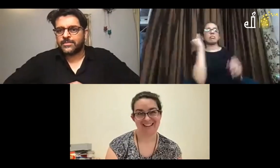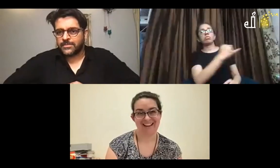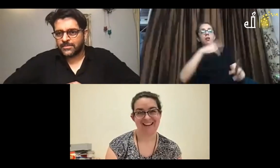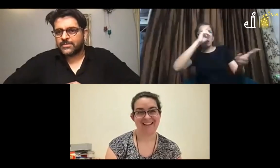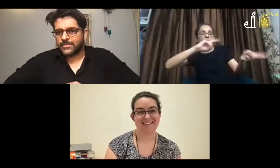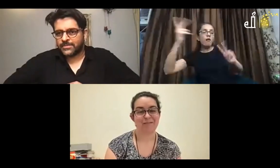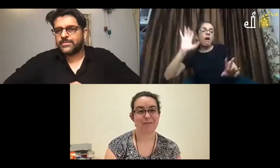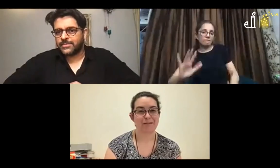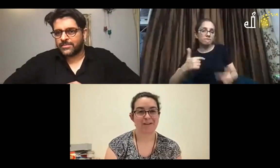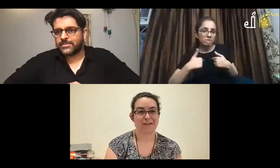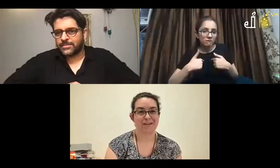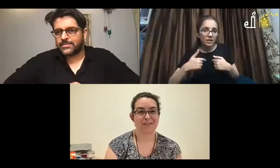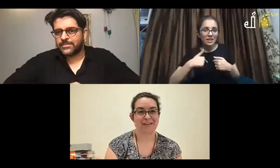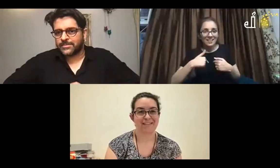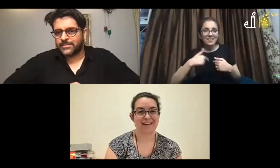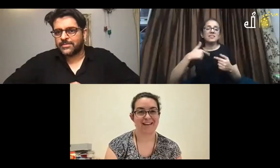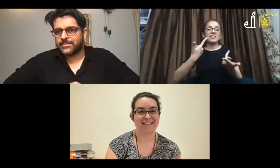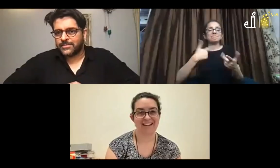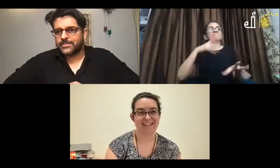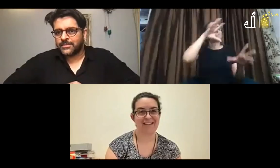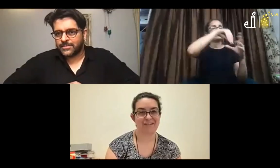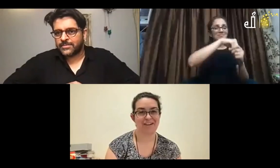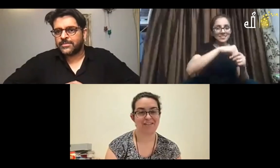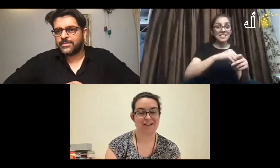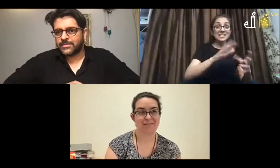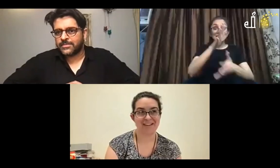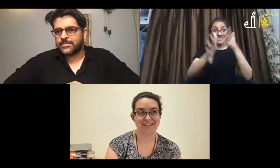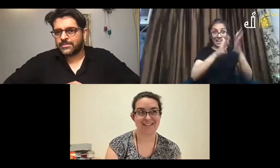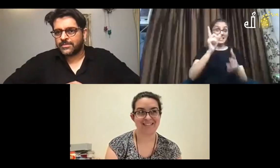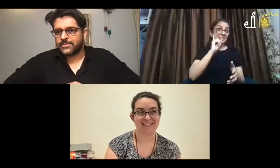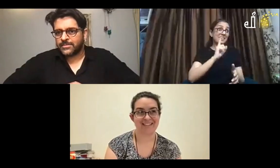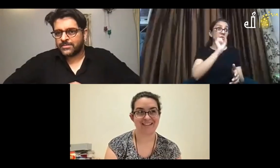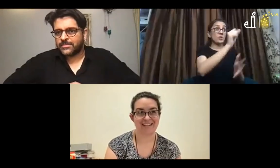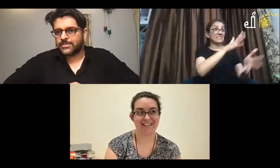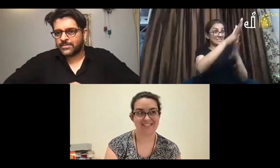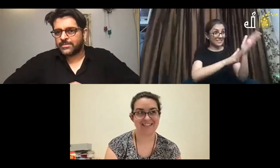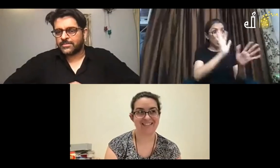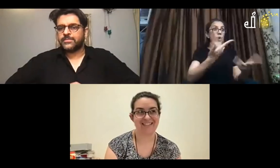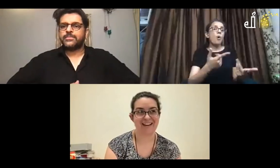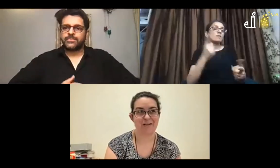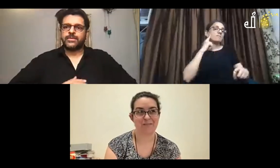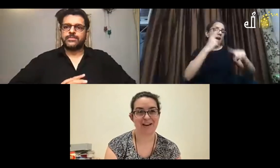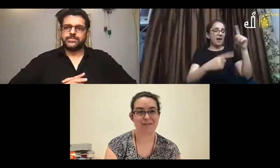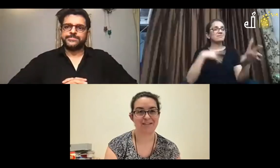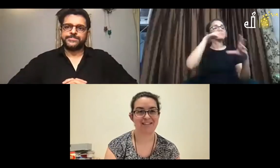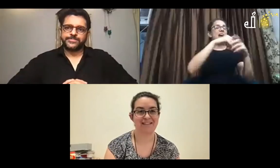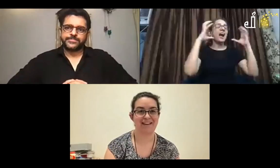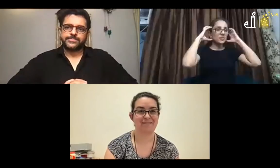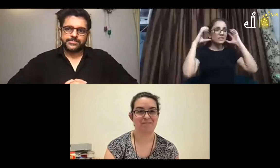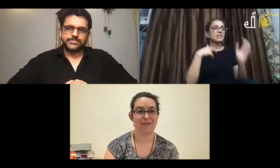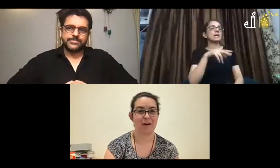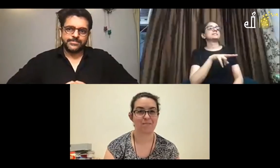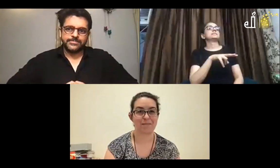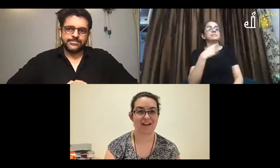was. And sometimes when I work with signing deaf and hard of hearing patients as an audiologist, I will see